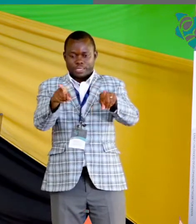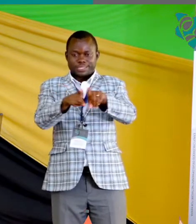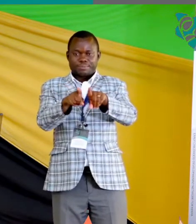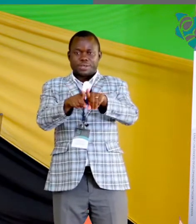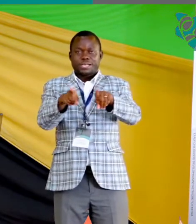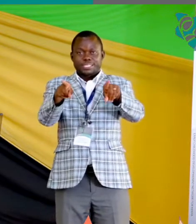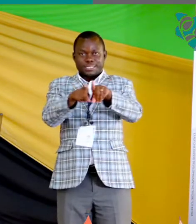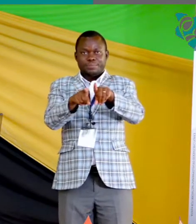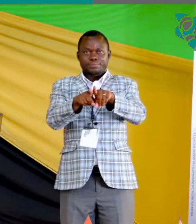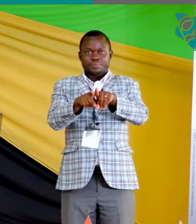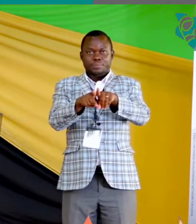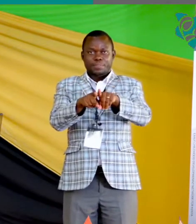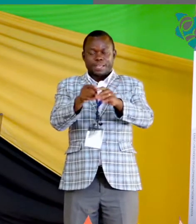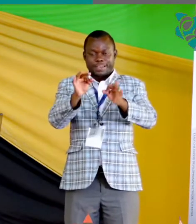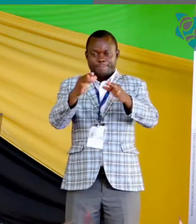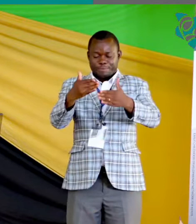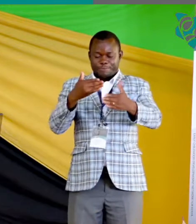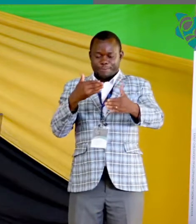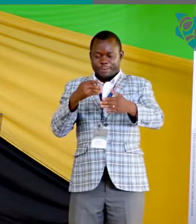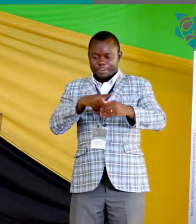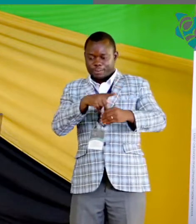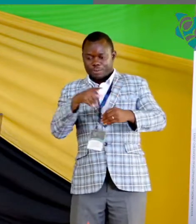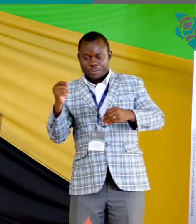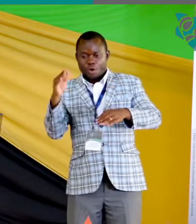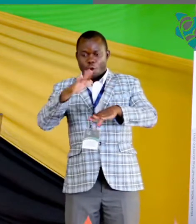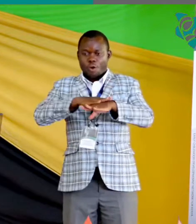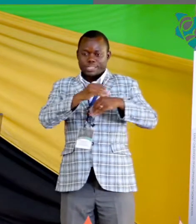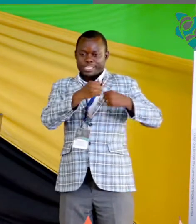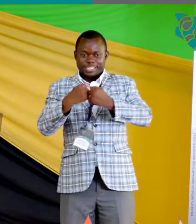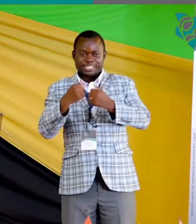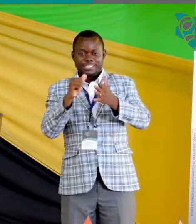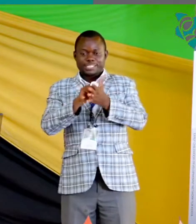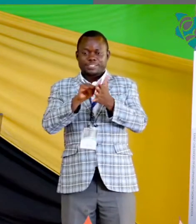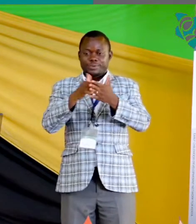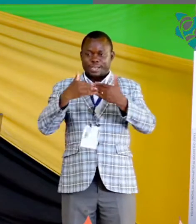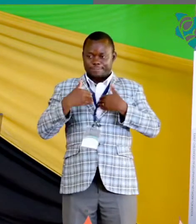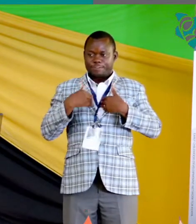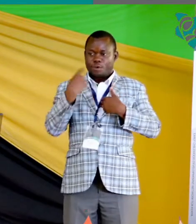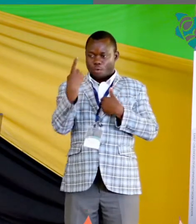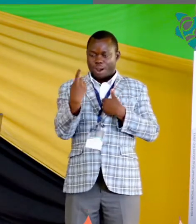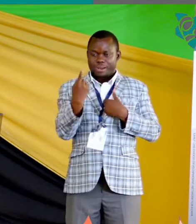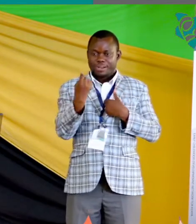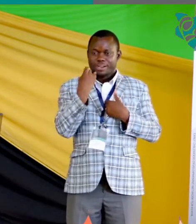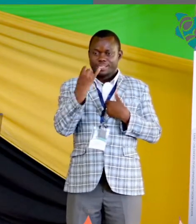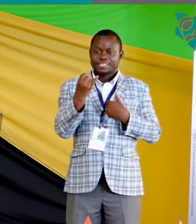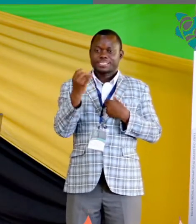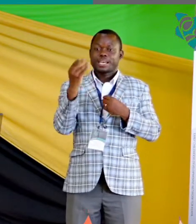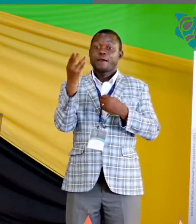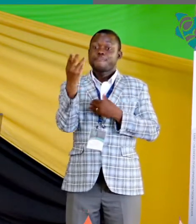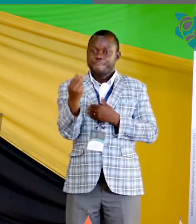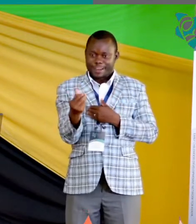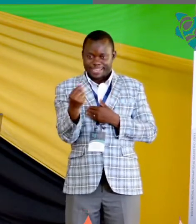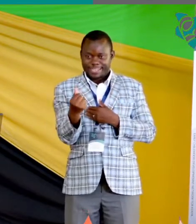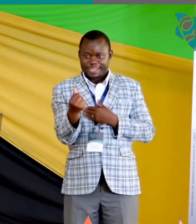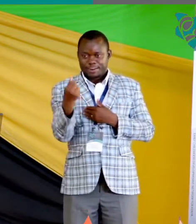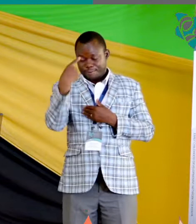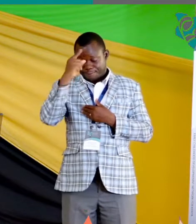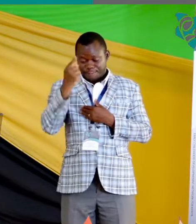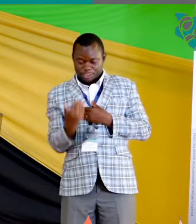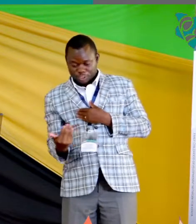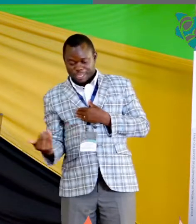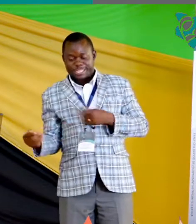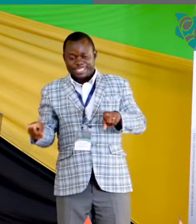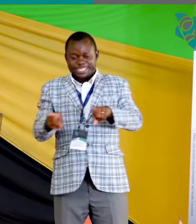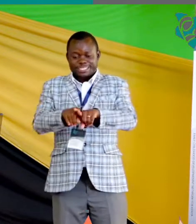few issues, probably before I leave, on the challenges that we are experiencing in the counties. One of them, of course, is capitation of the children. We are